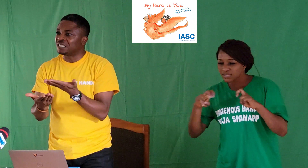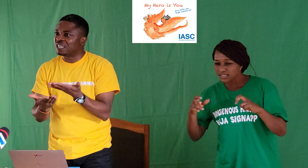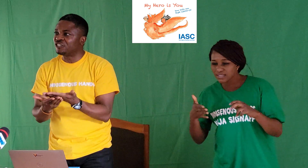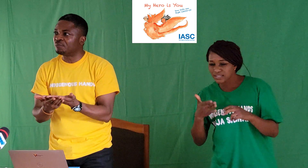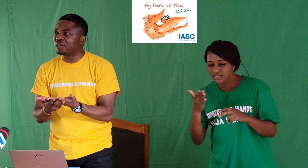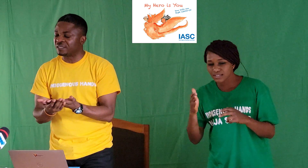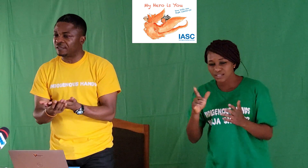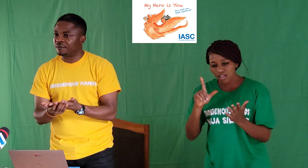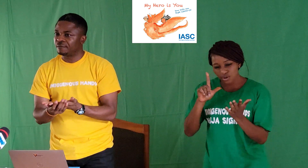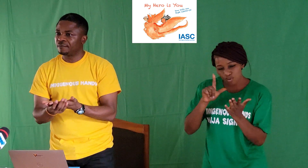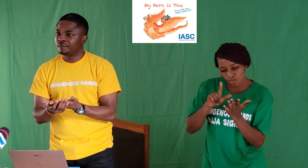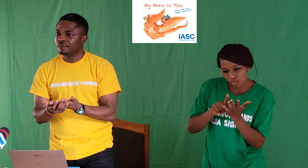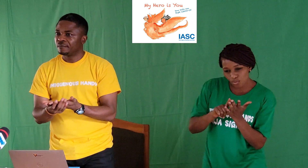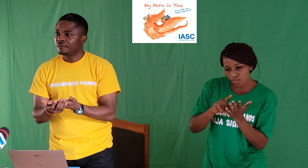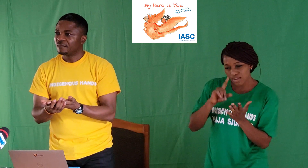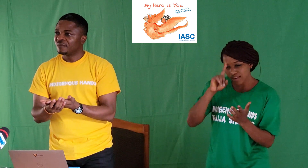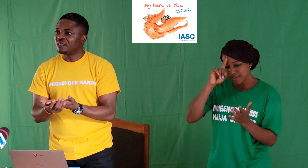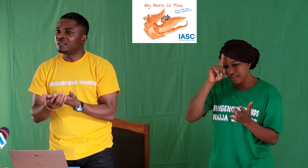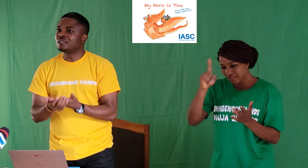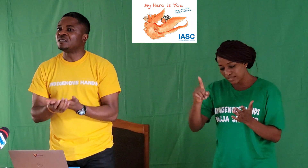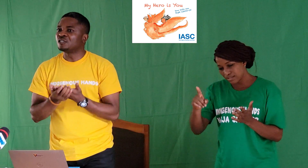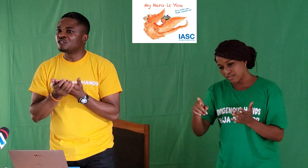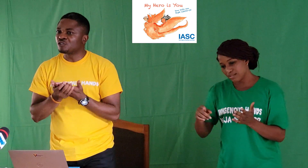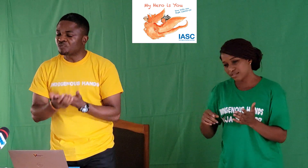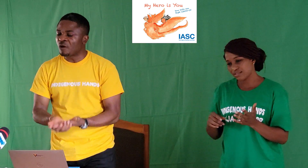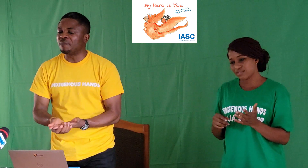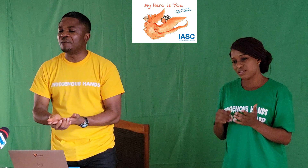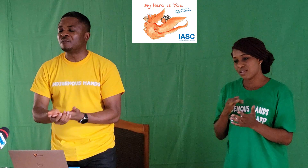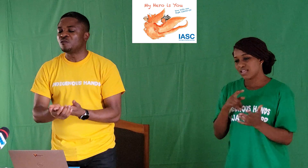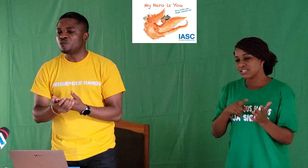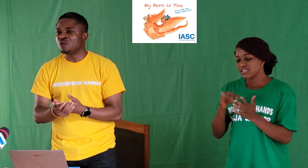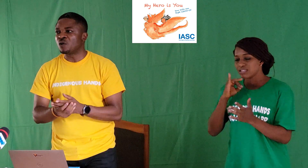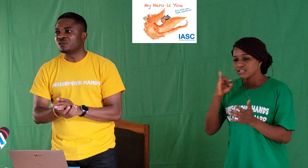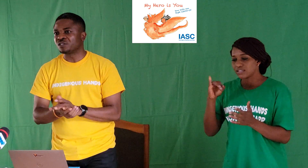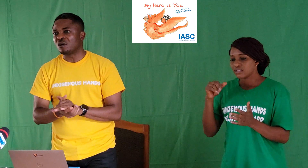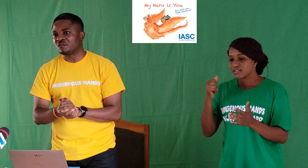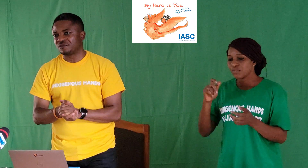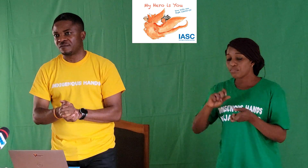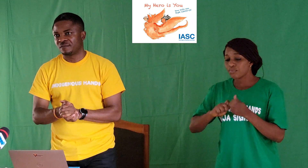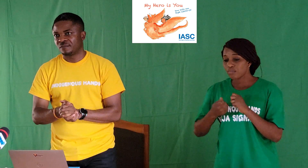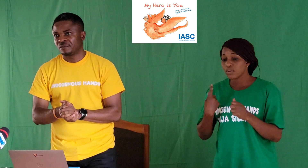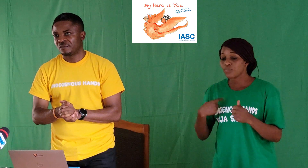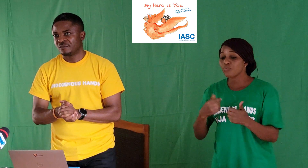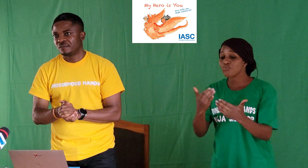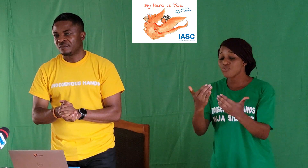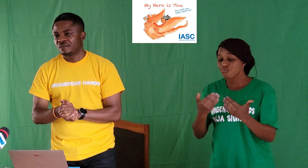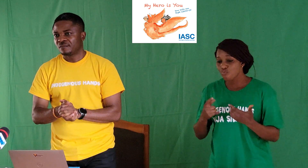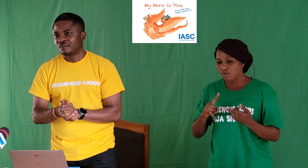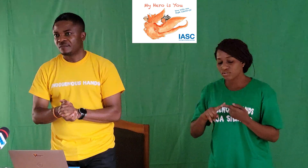low intelligibility. And this is a problem we want to solve.